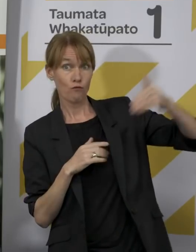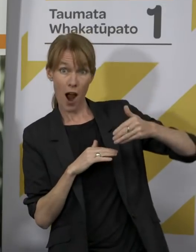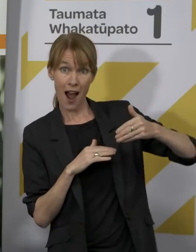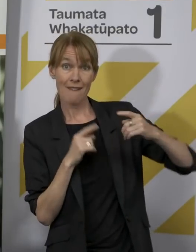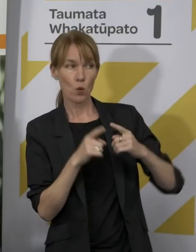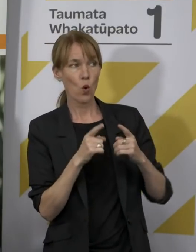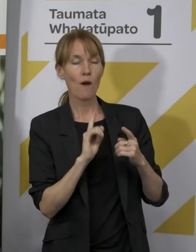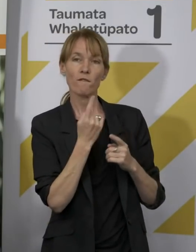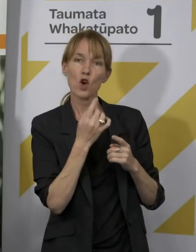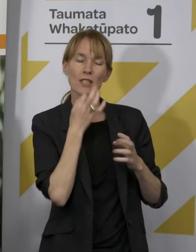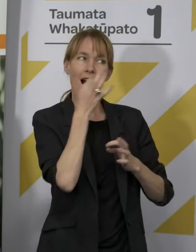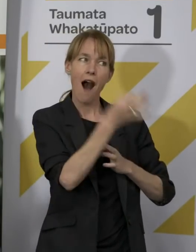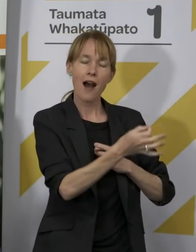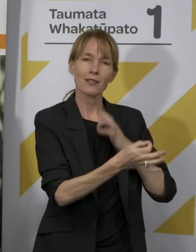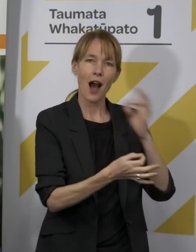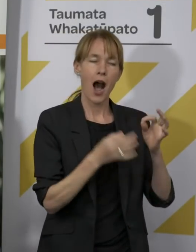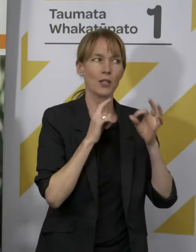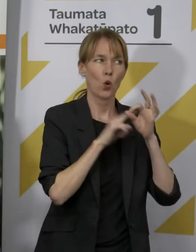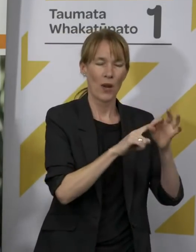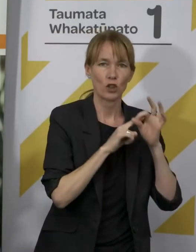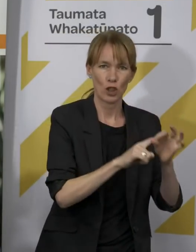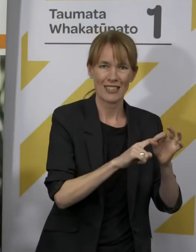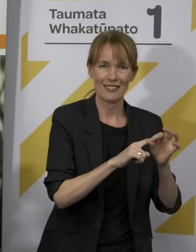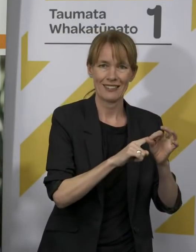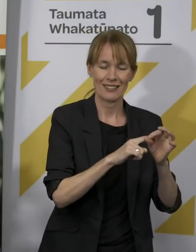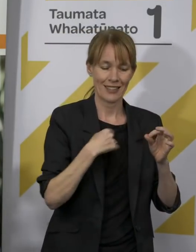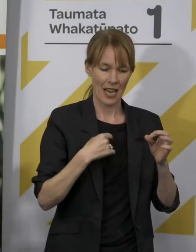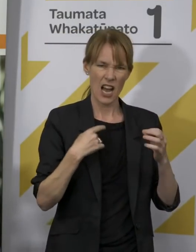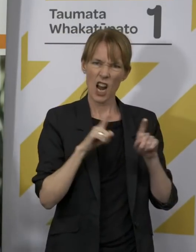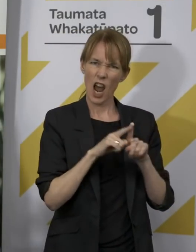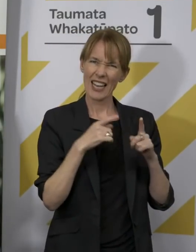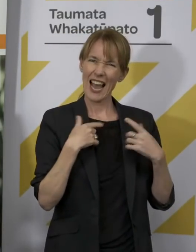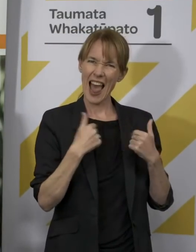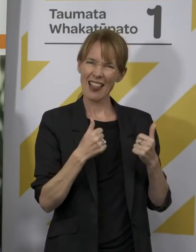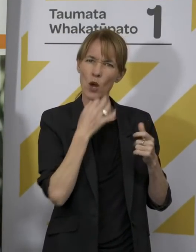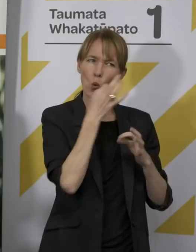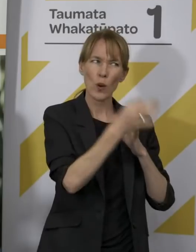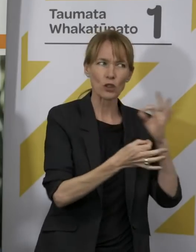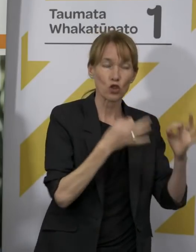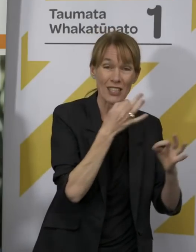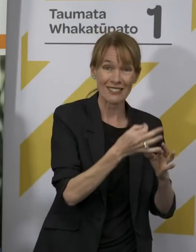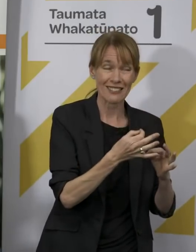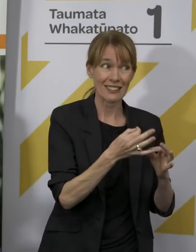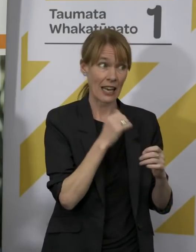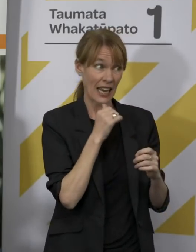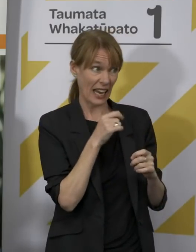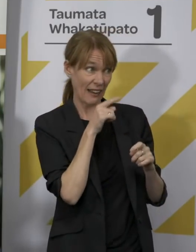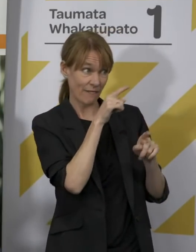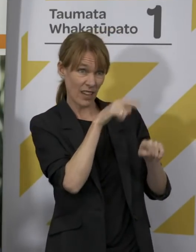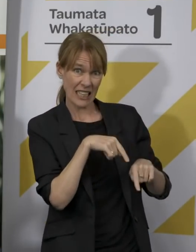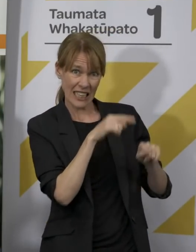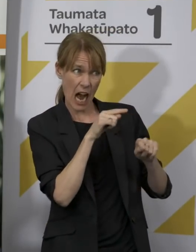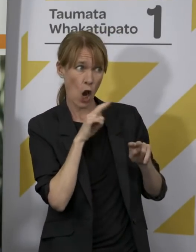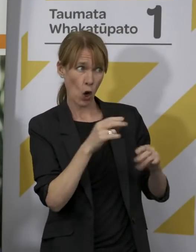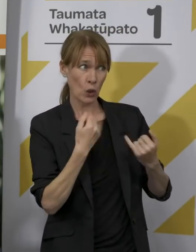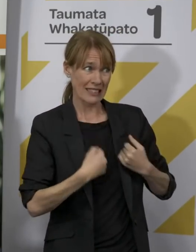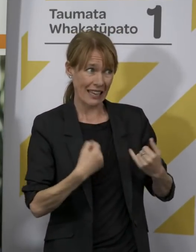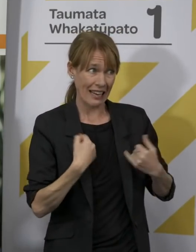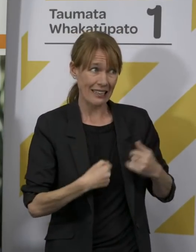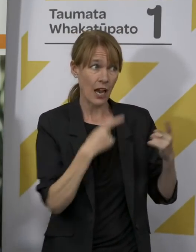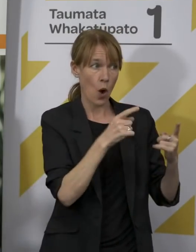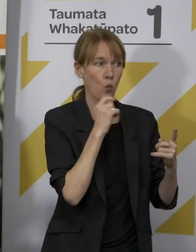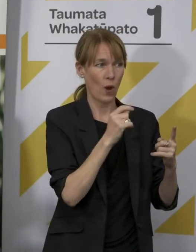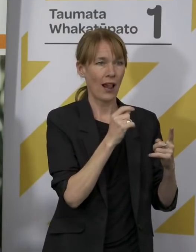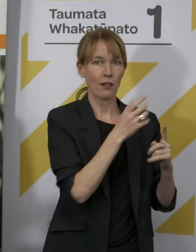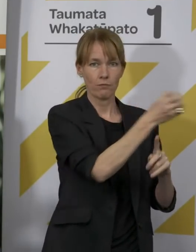careful questions that they respond to, and anyone symptomatic at that point goes straight to the Jet Park facility and is managed